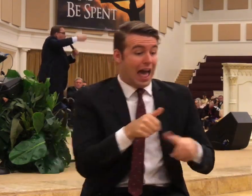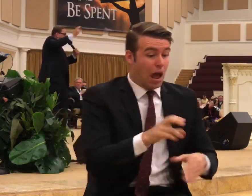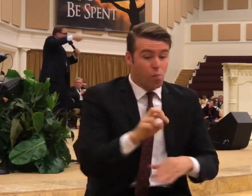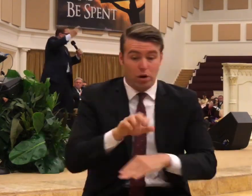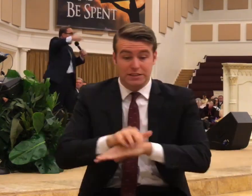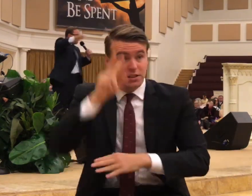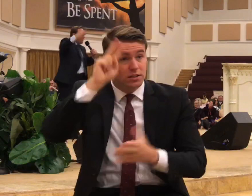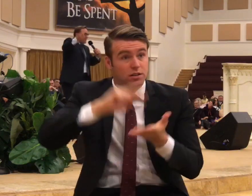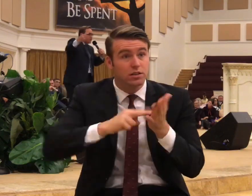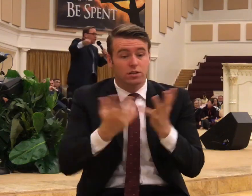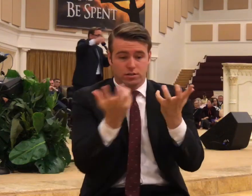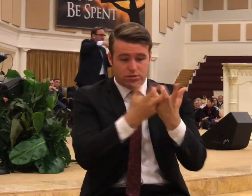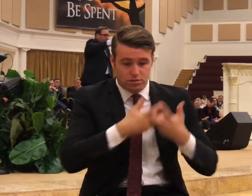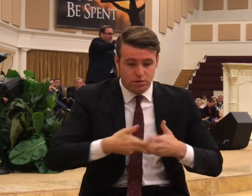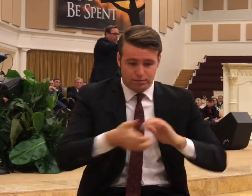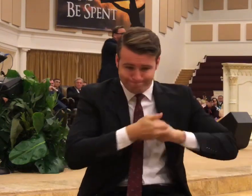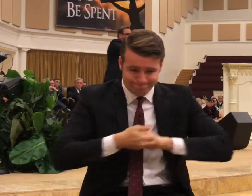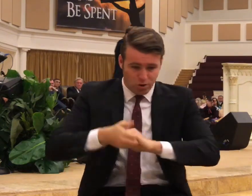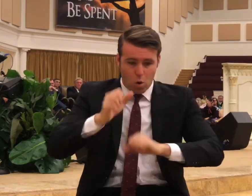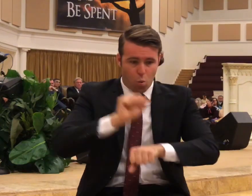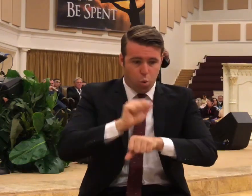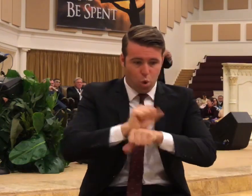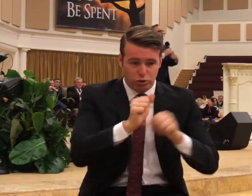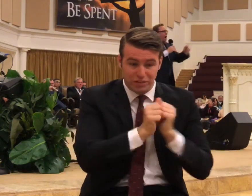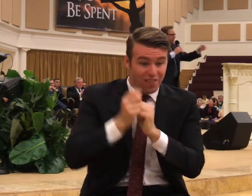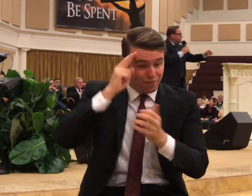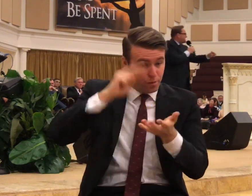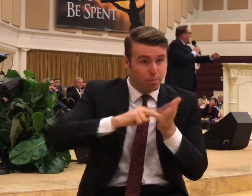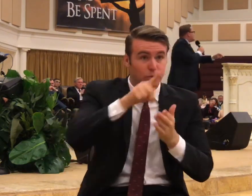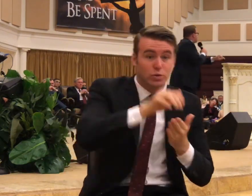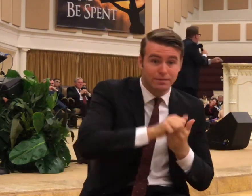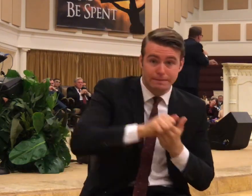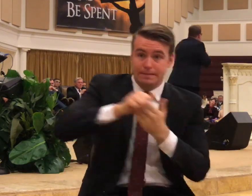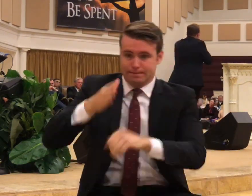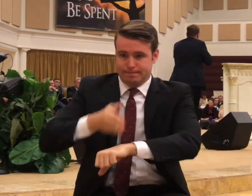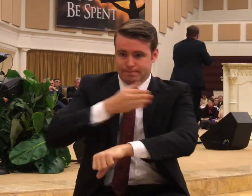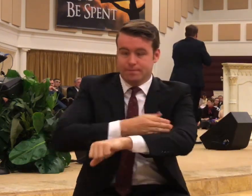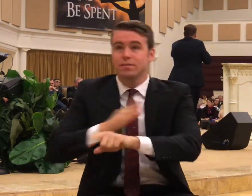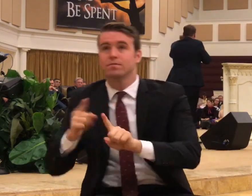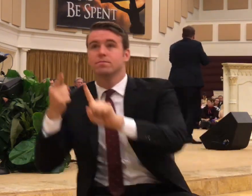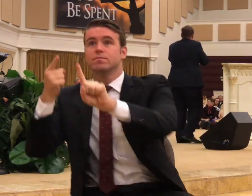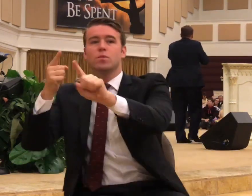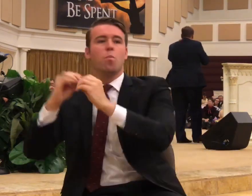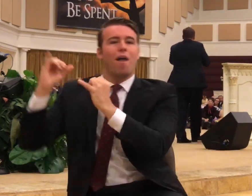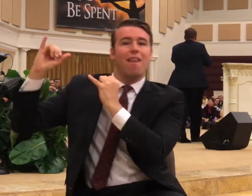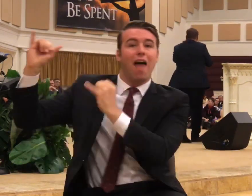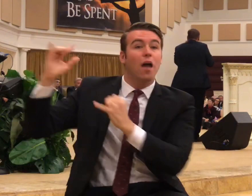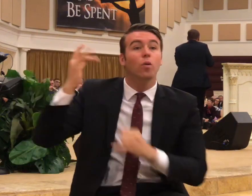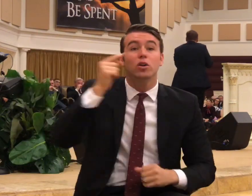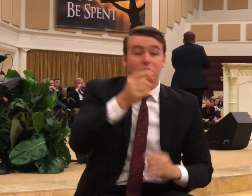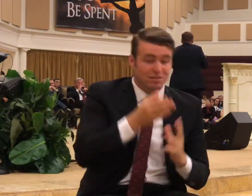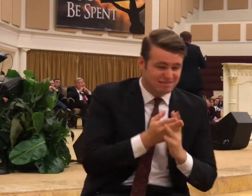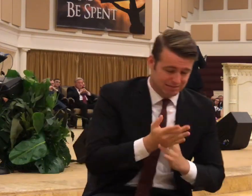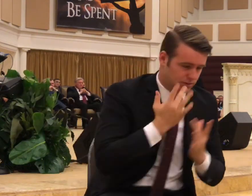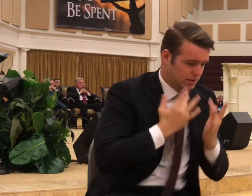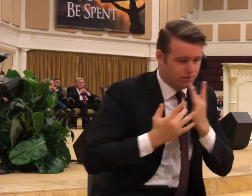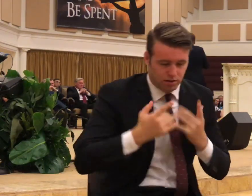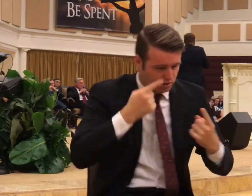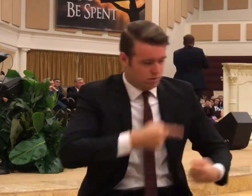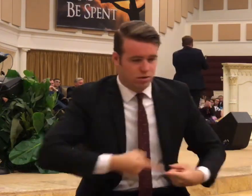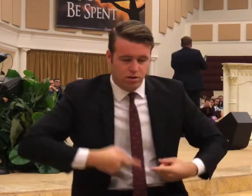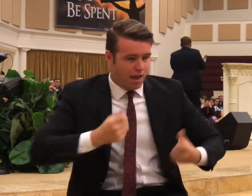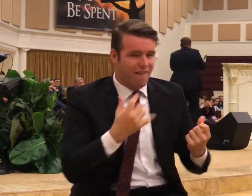it's all working out for the good of them that are called and love the Lord. Understand something. Just because you're going through hell right